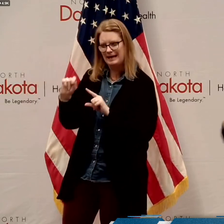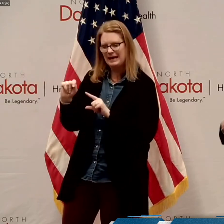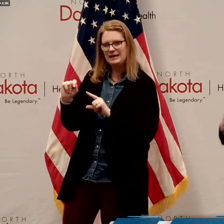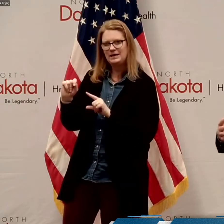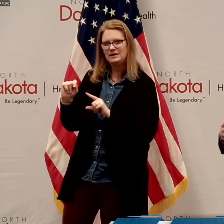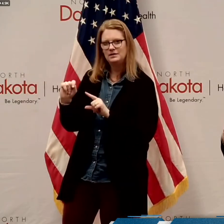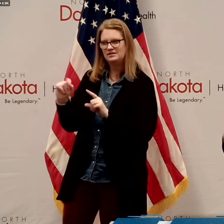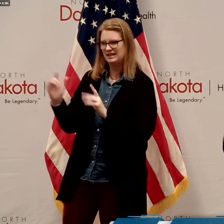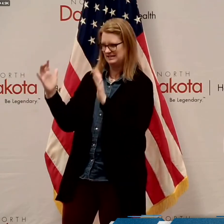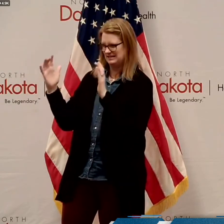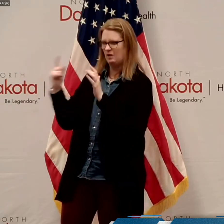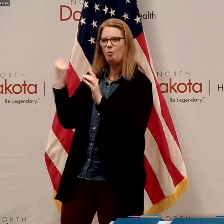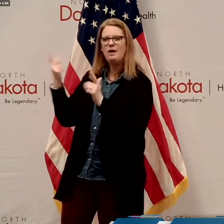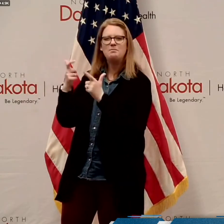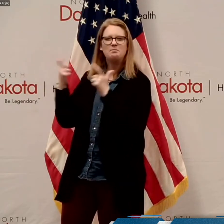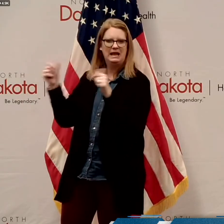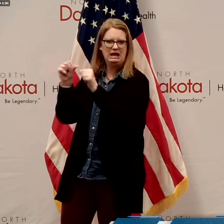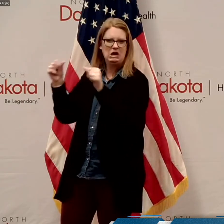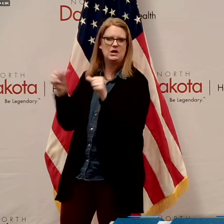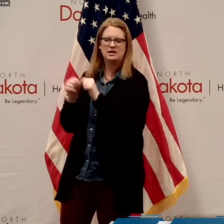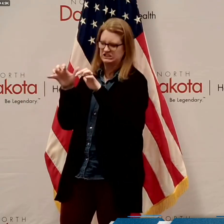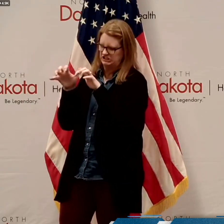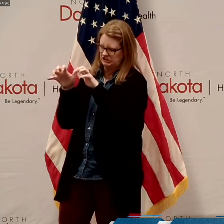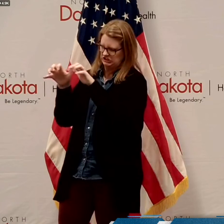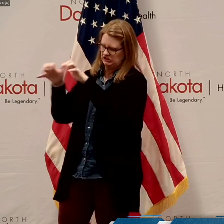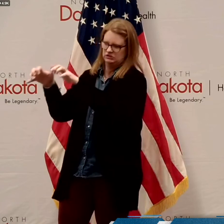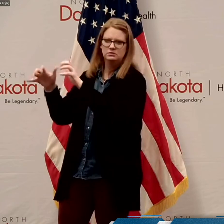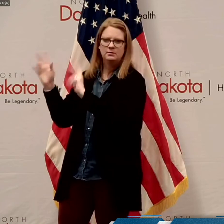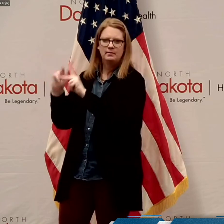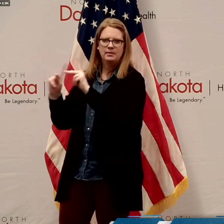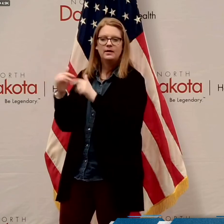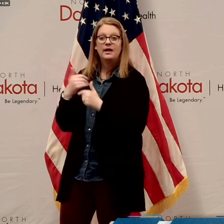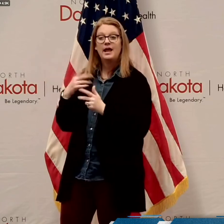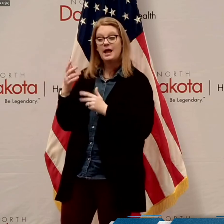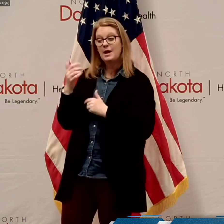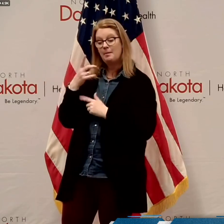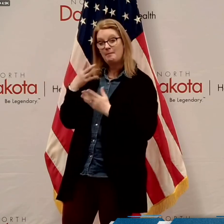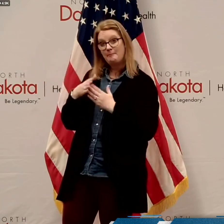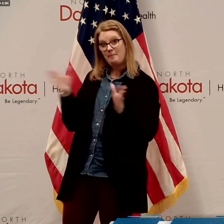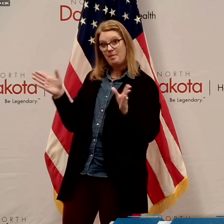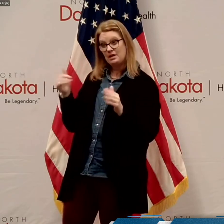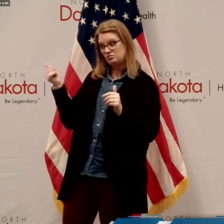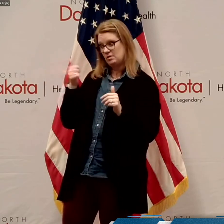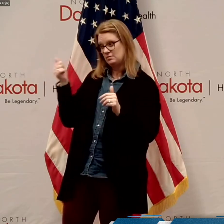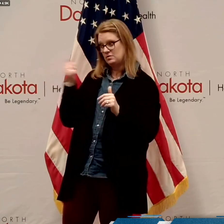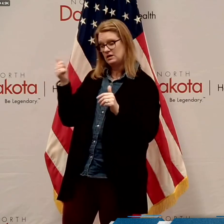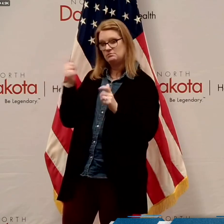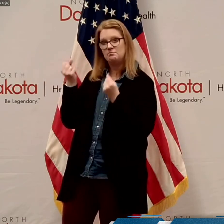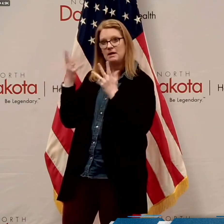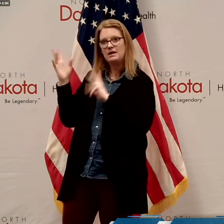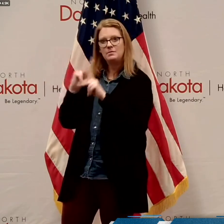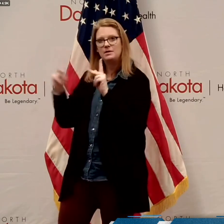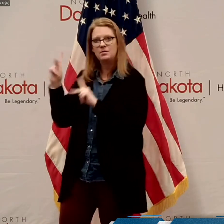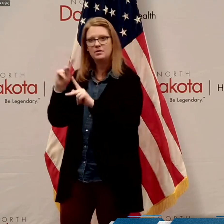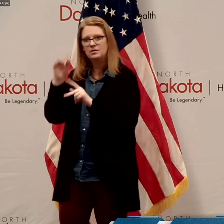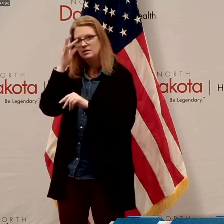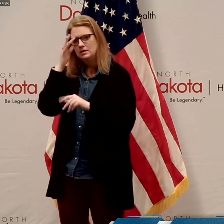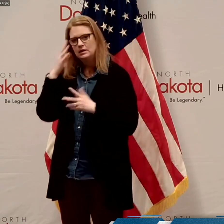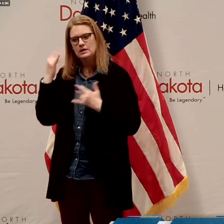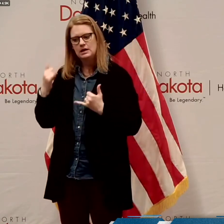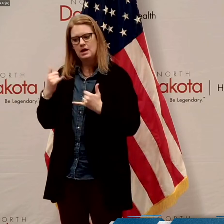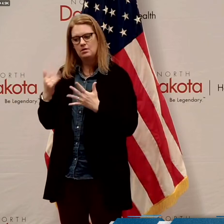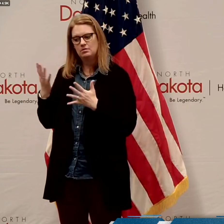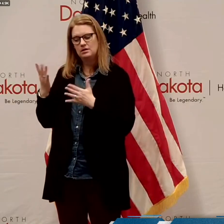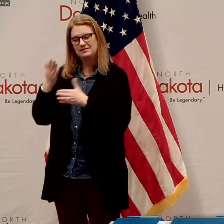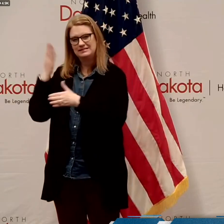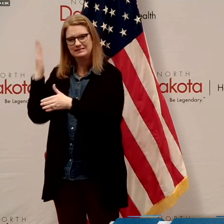really one big metro area. And there were so many people that were using public transportation there. I think at the end of the day, when we get to the end of the game and